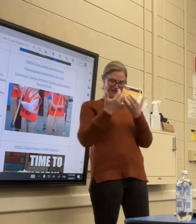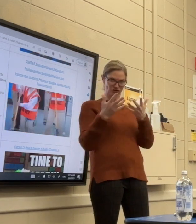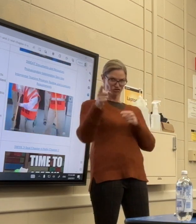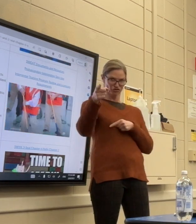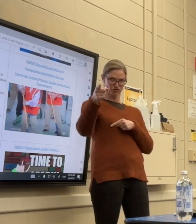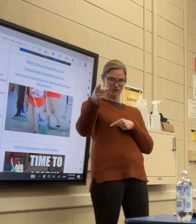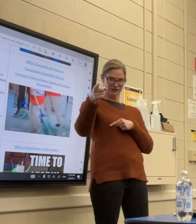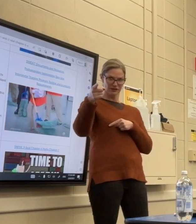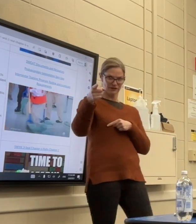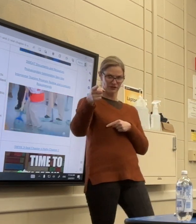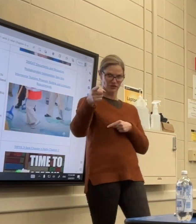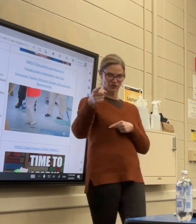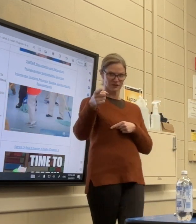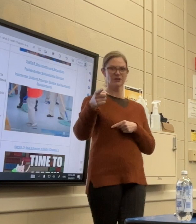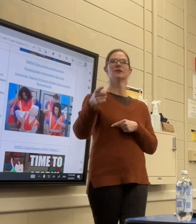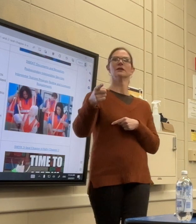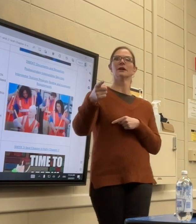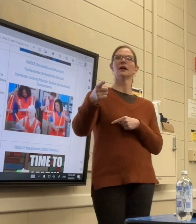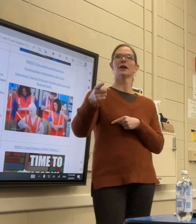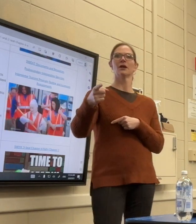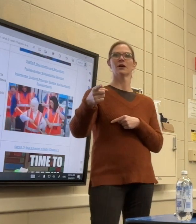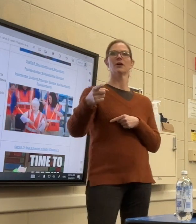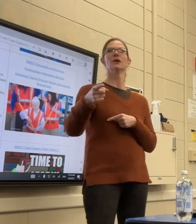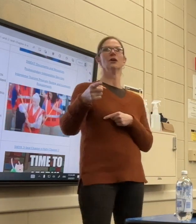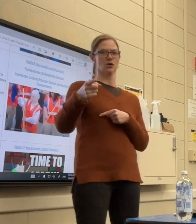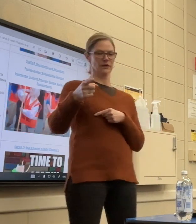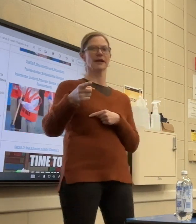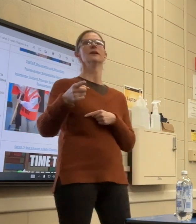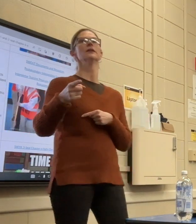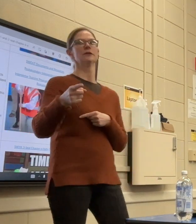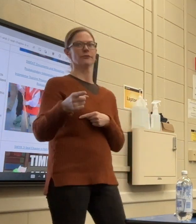So you need to sign up twice for this class, is that clear? No, I haven't done that yet.